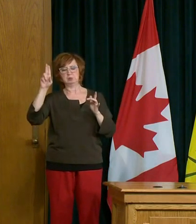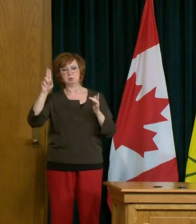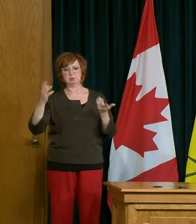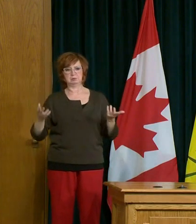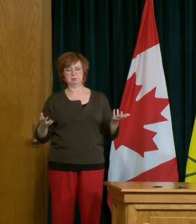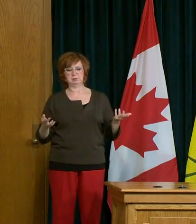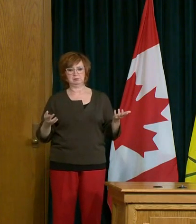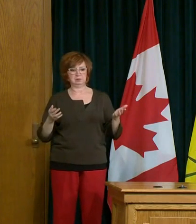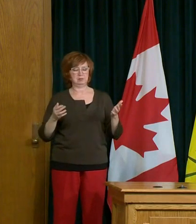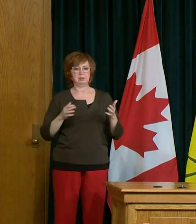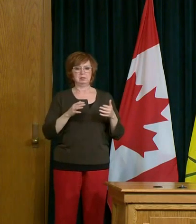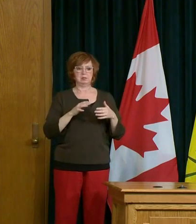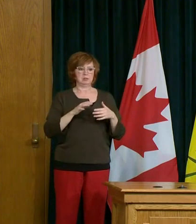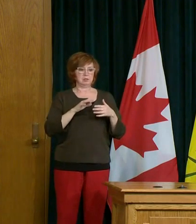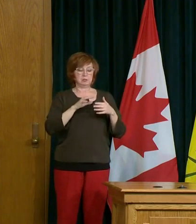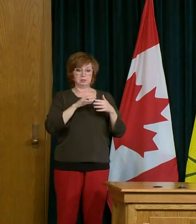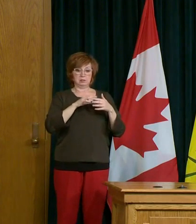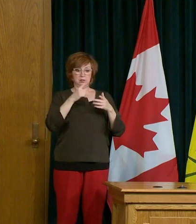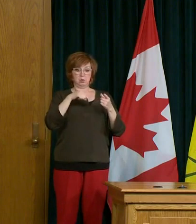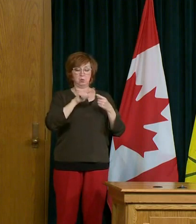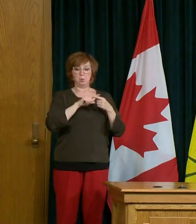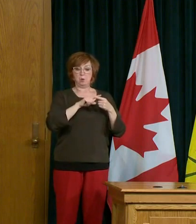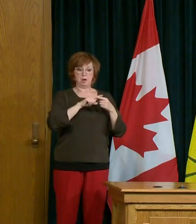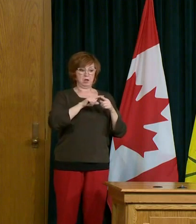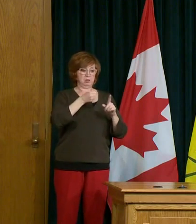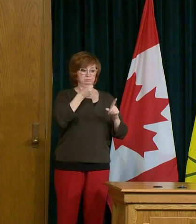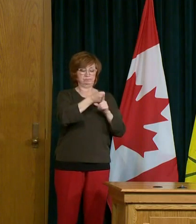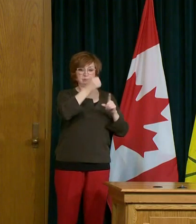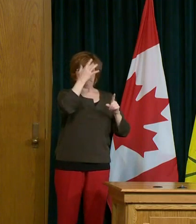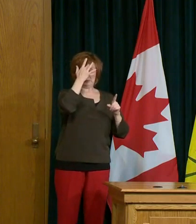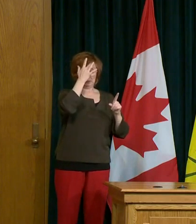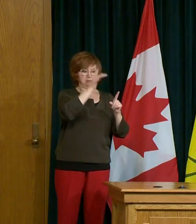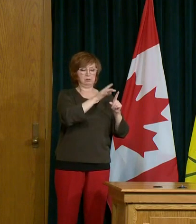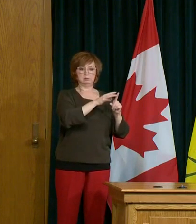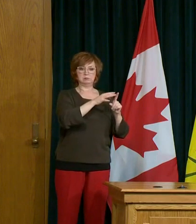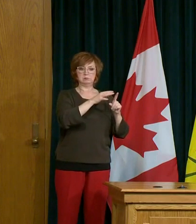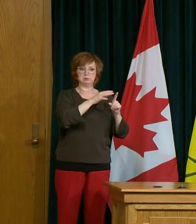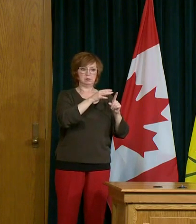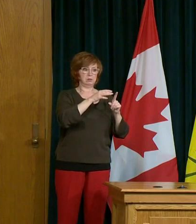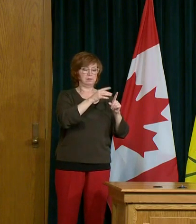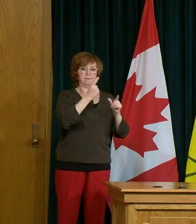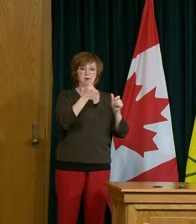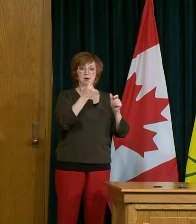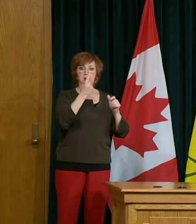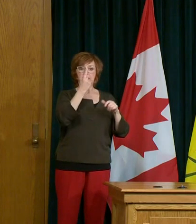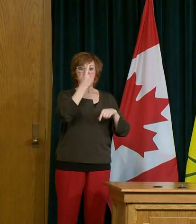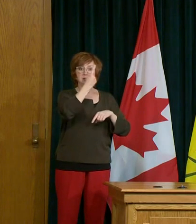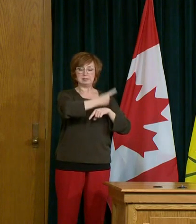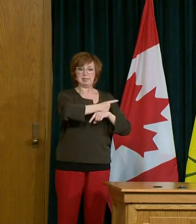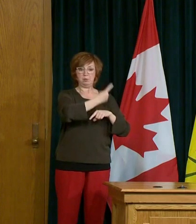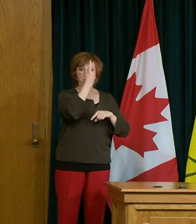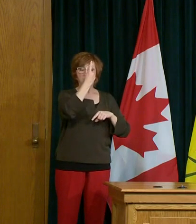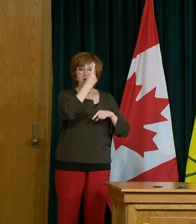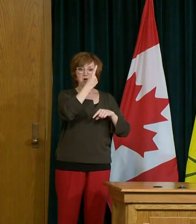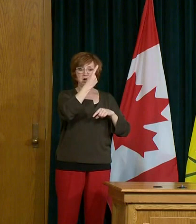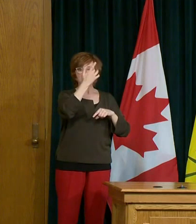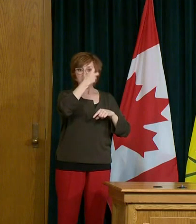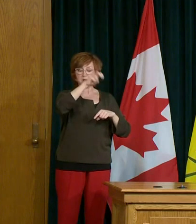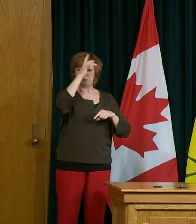6 to 10 or 14 of your illness. And then if your